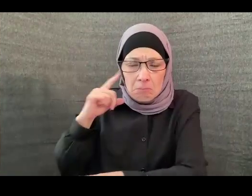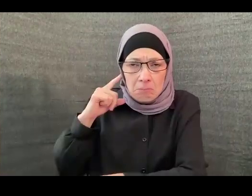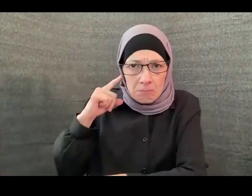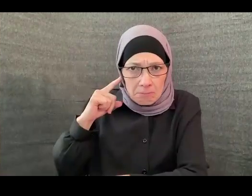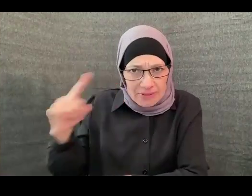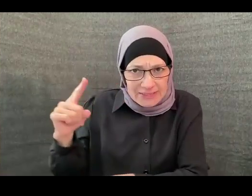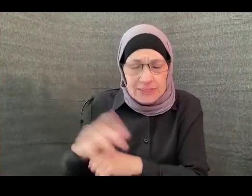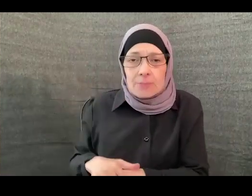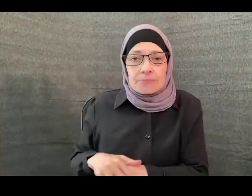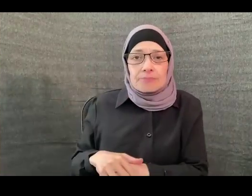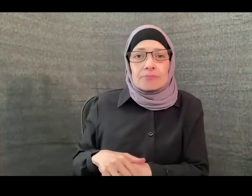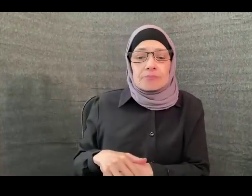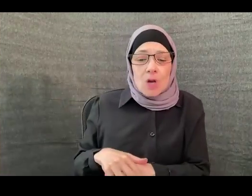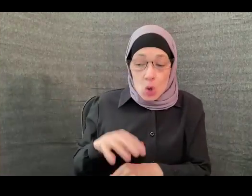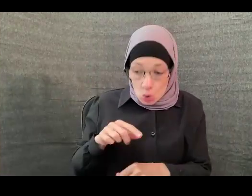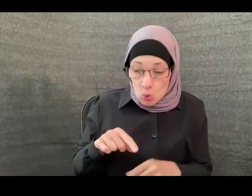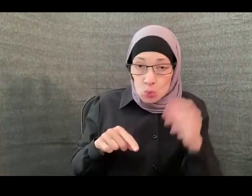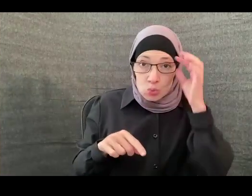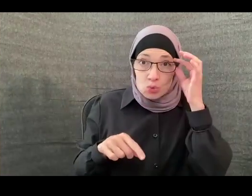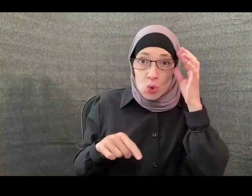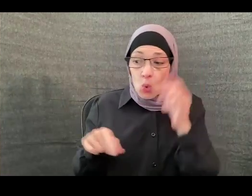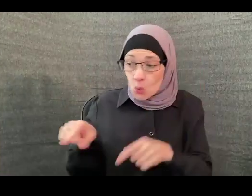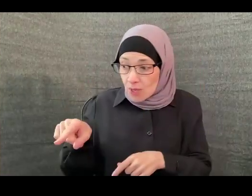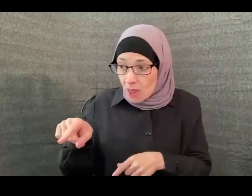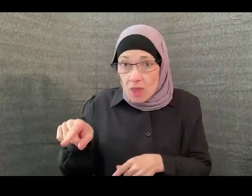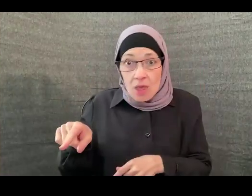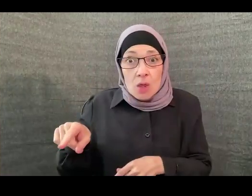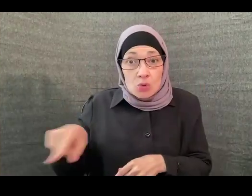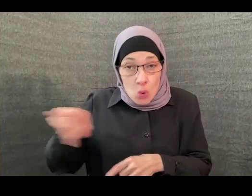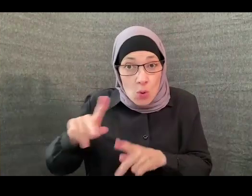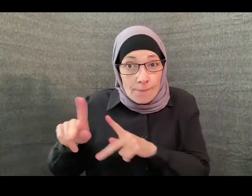And their brothers in Medina had never known them before.